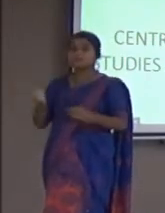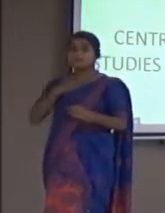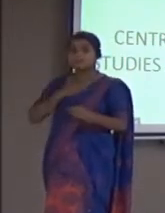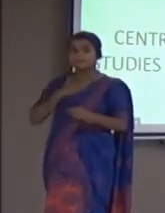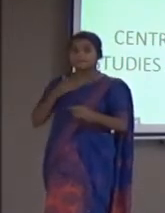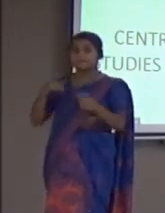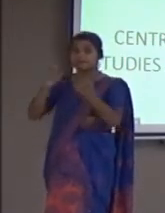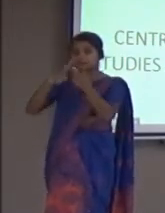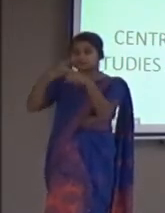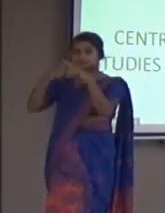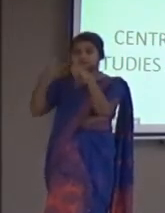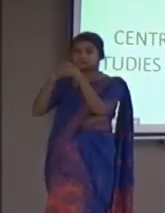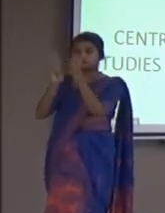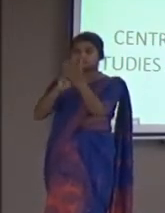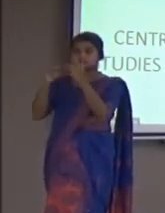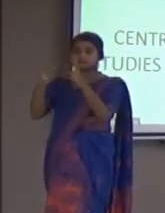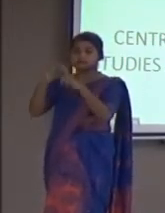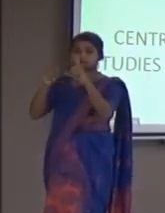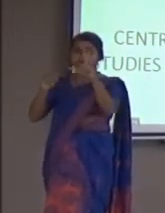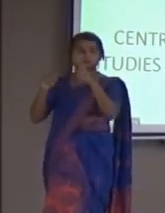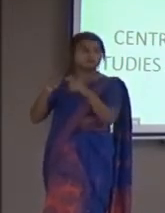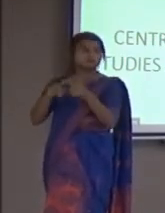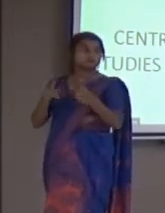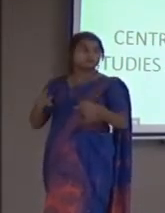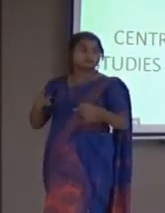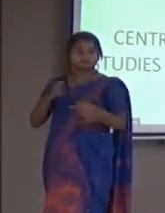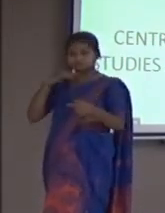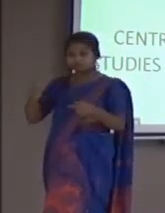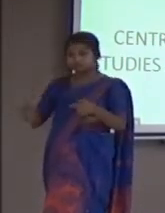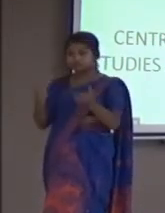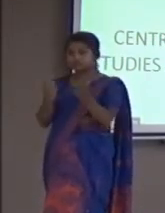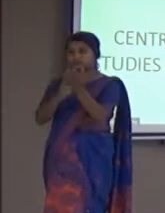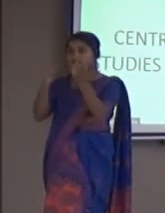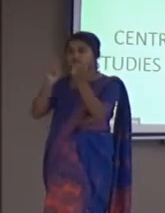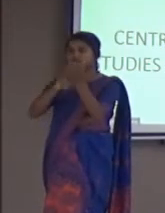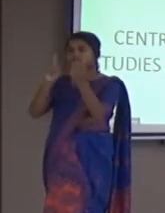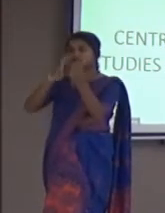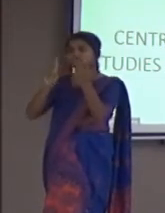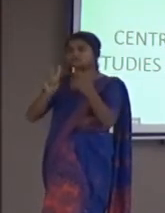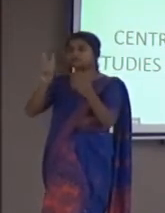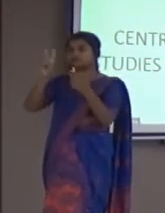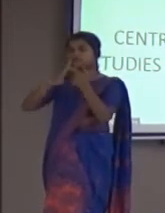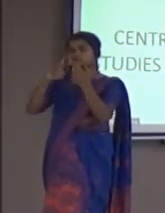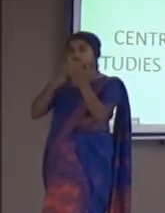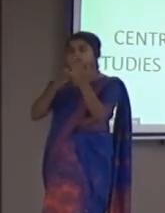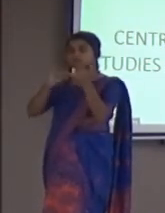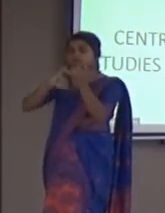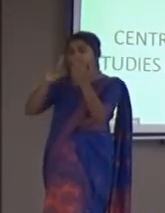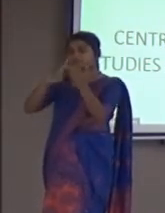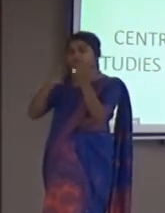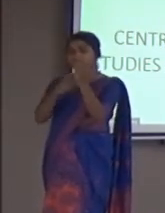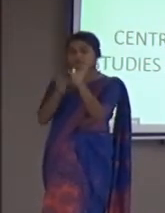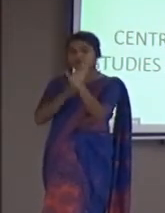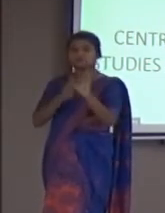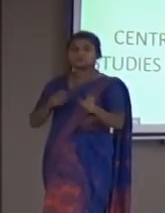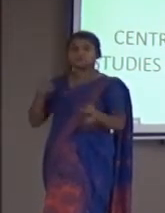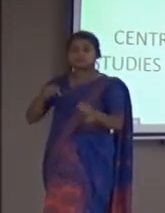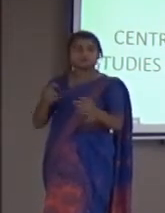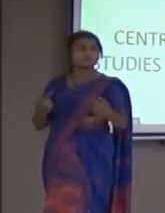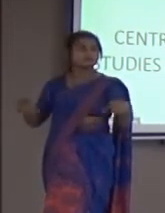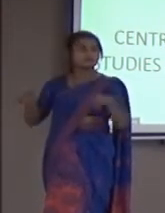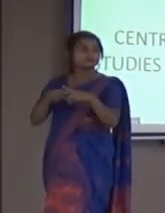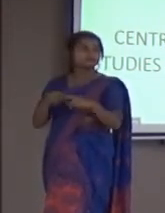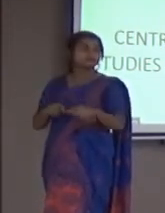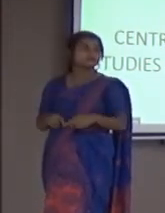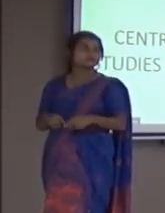own example, prior to establishment of this center at our university and particular to this particular program, we